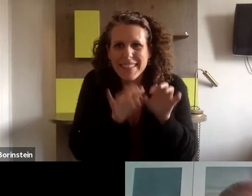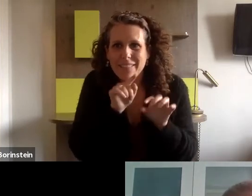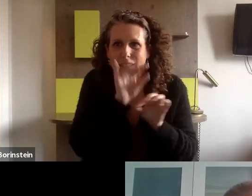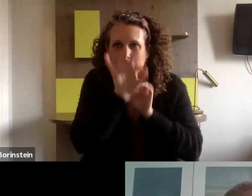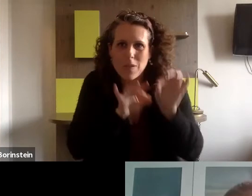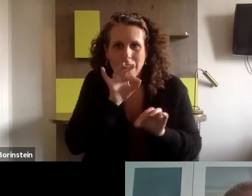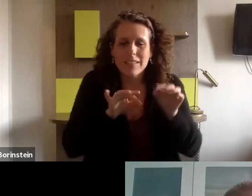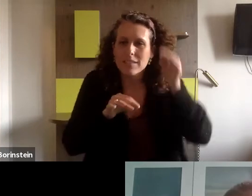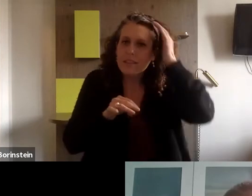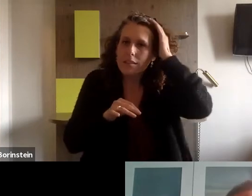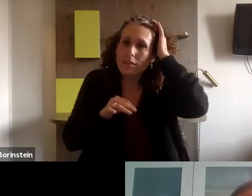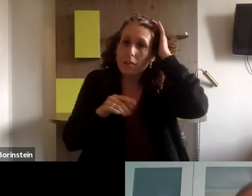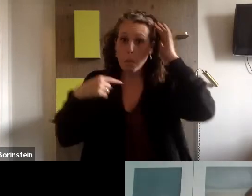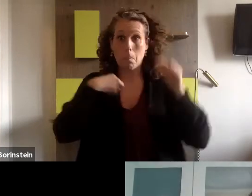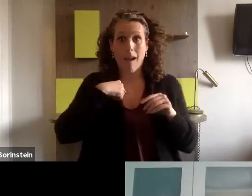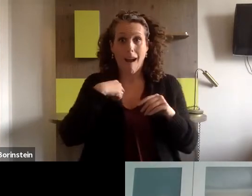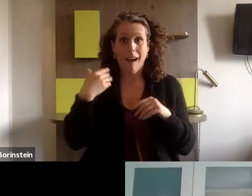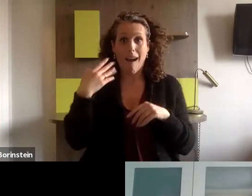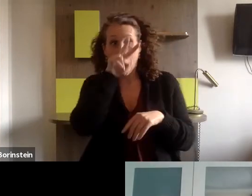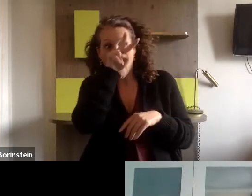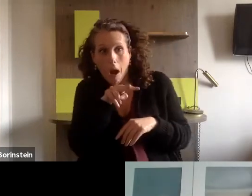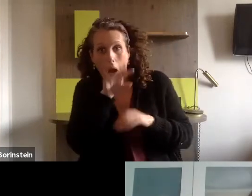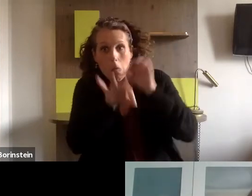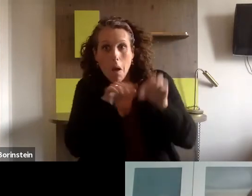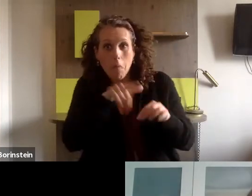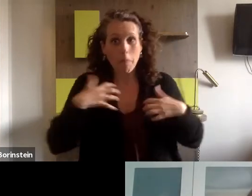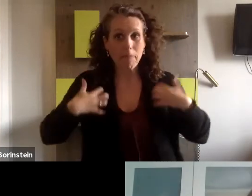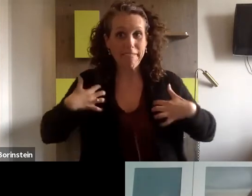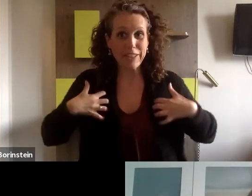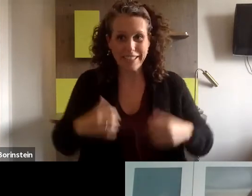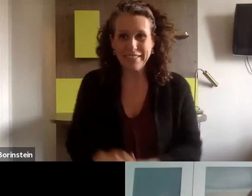very interesting questions here.